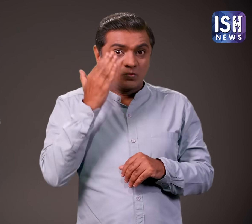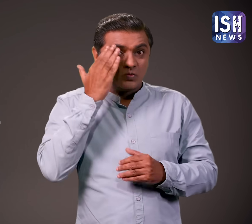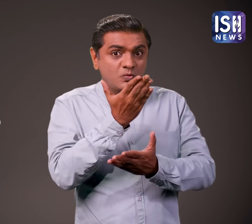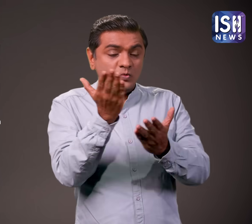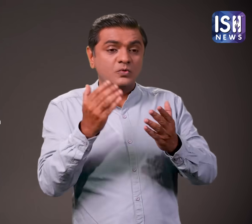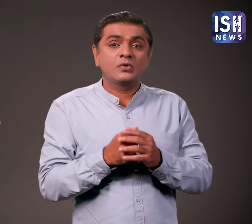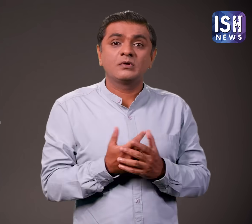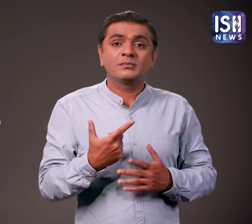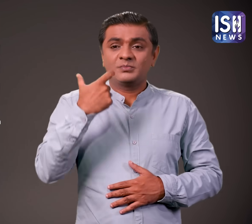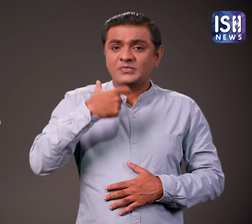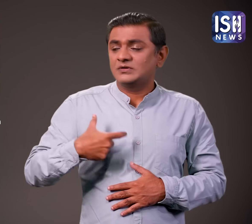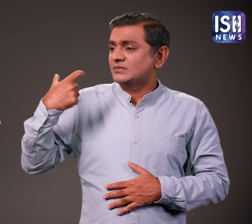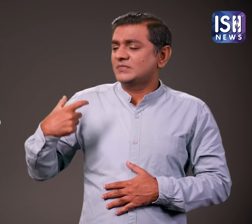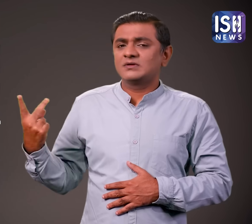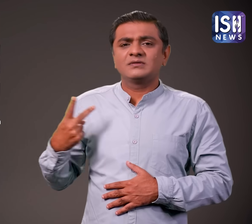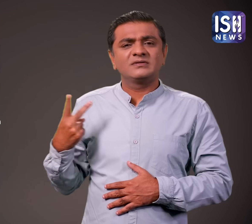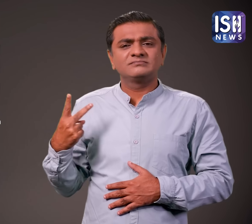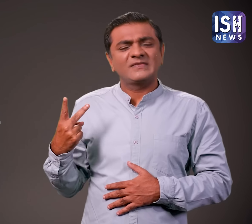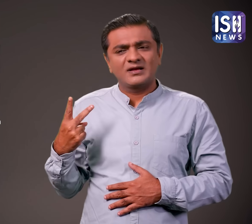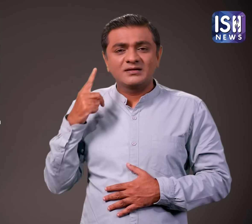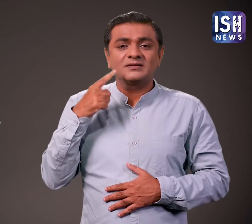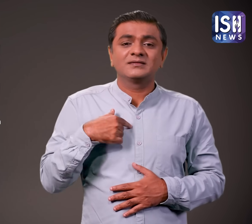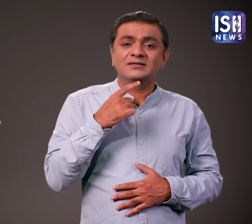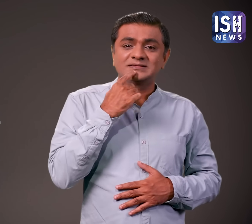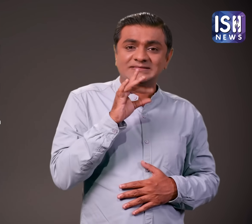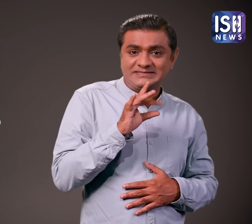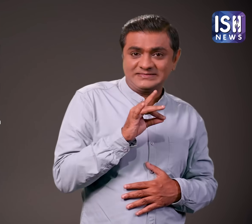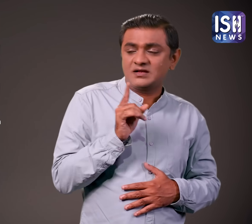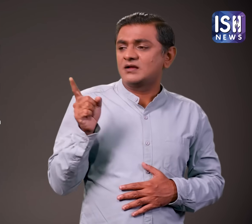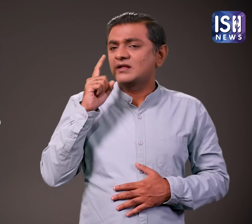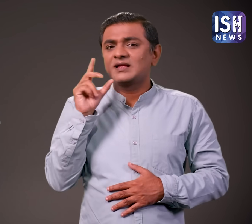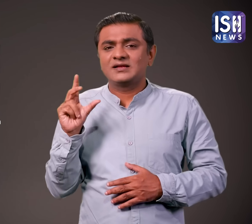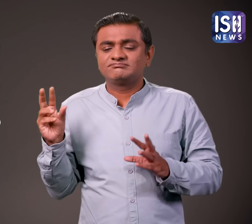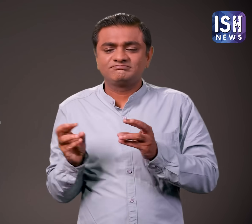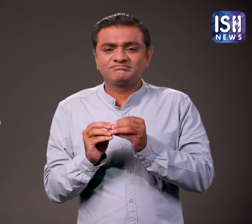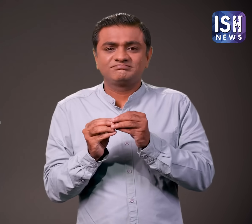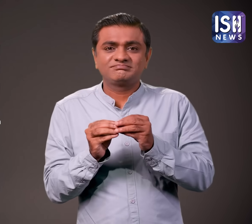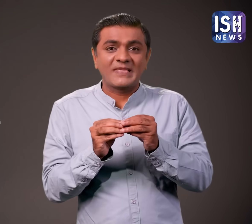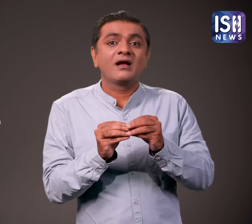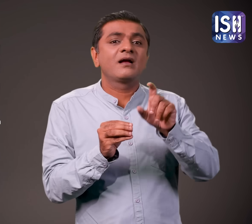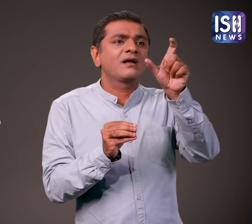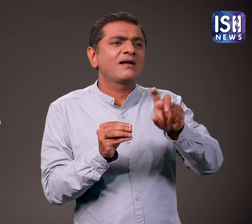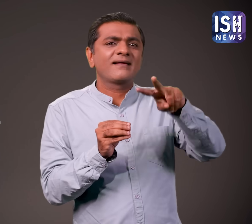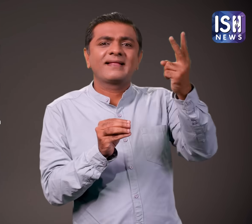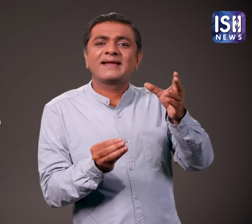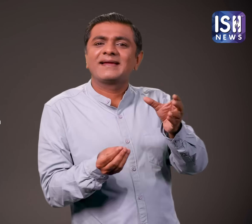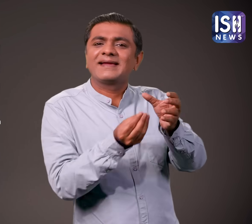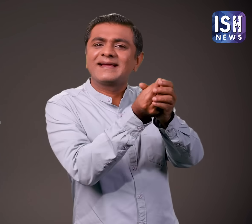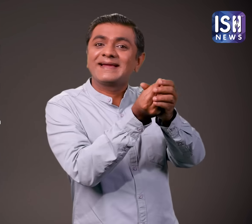Surrogacy involves implanting a fertilized embryo into another woman who carries and delivers the baby for the